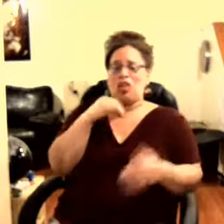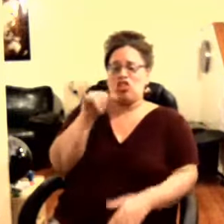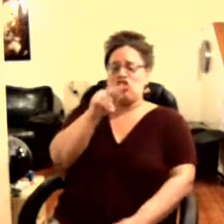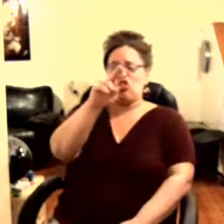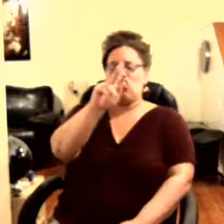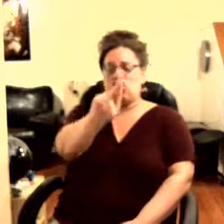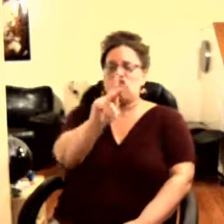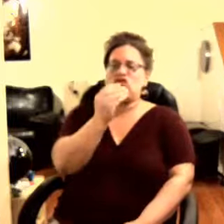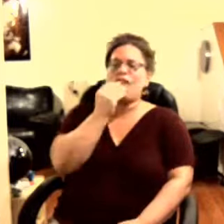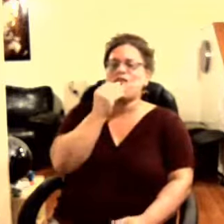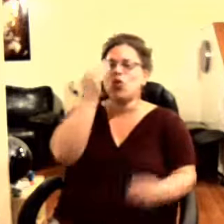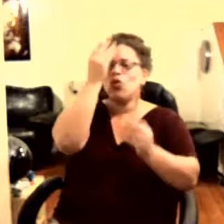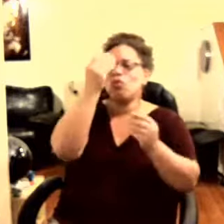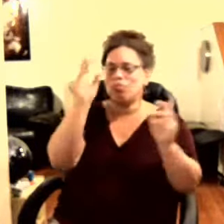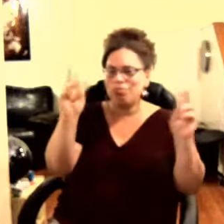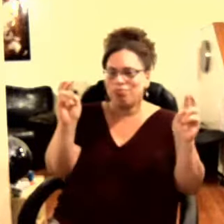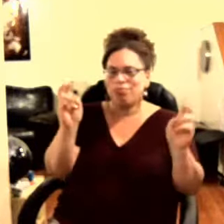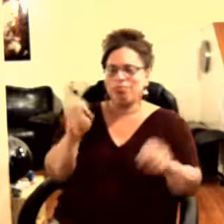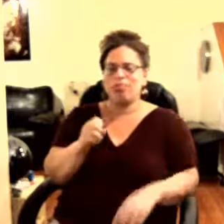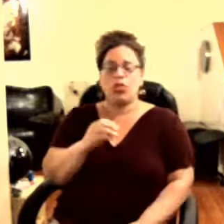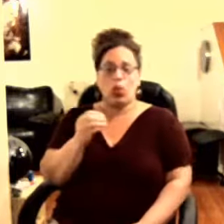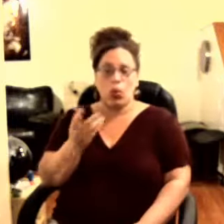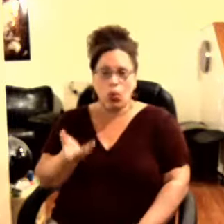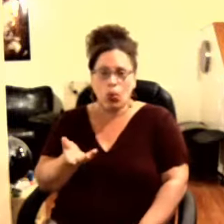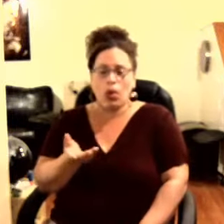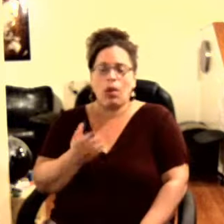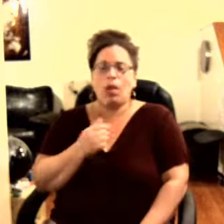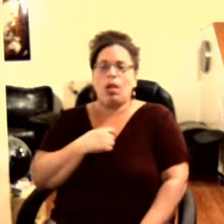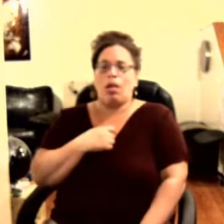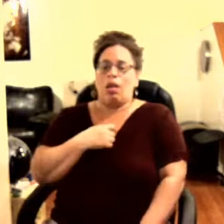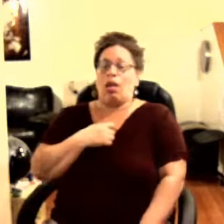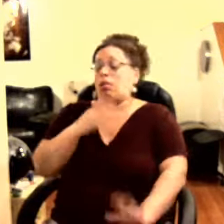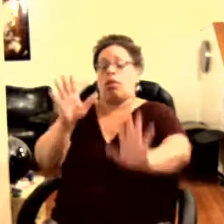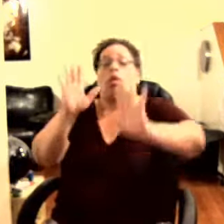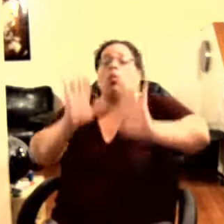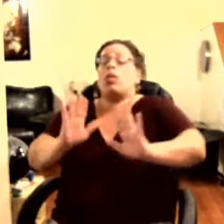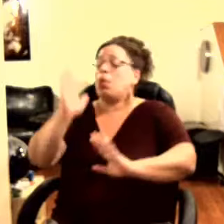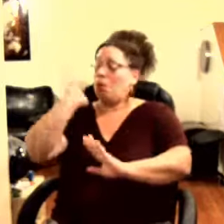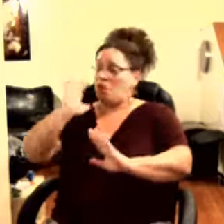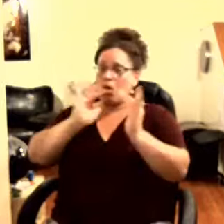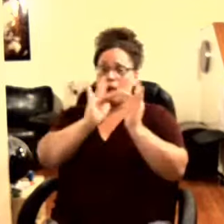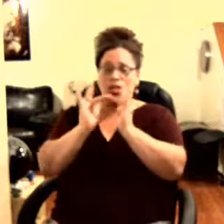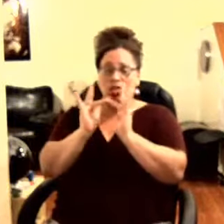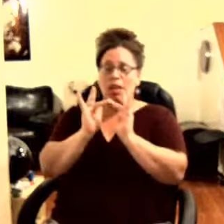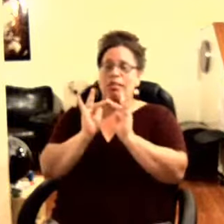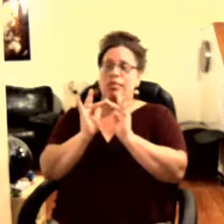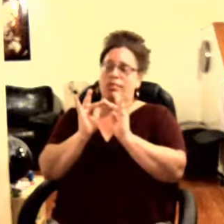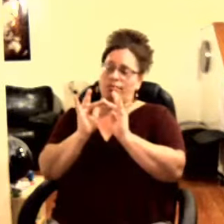the internet, and it swept them out of the way, and it allowed all of us to connect together, and it was awesome. But that's not actually what's happening